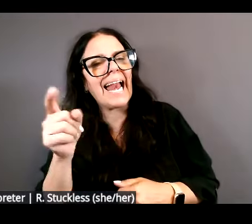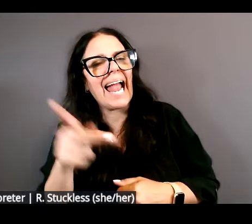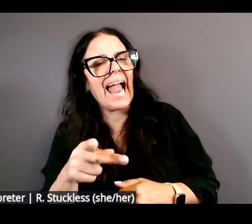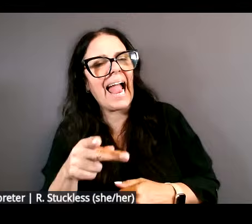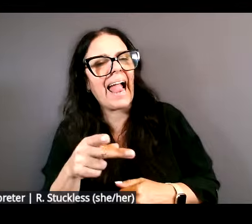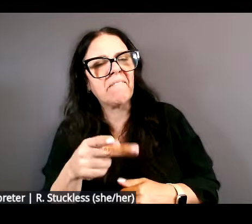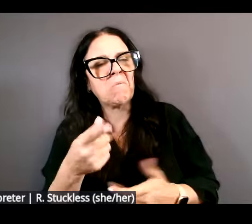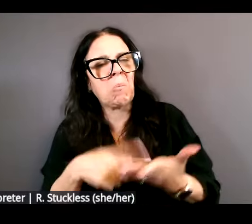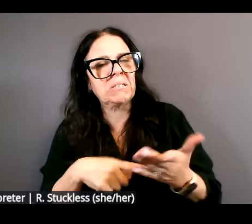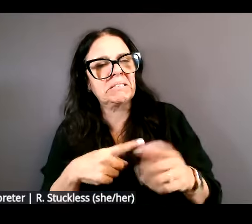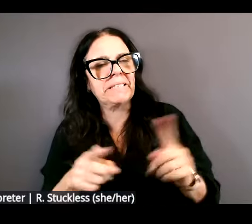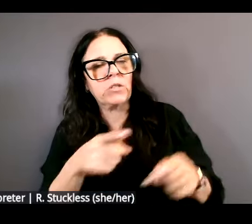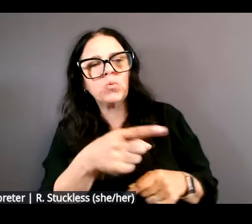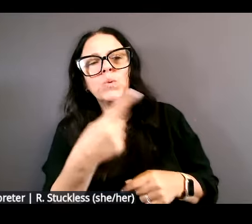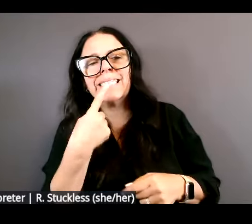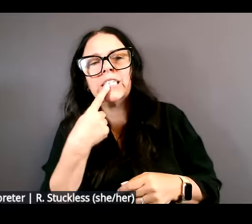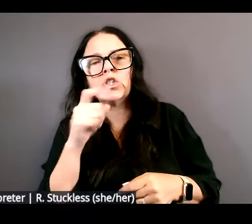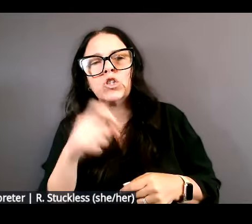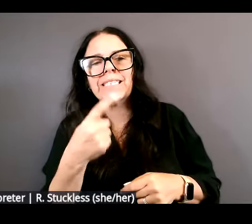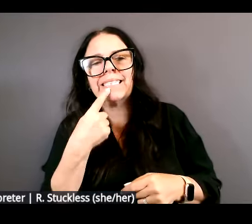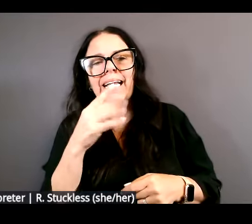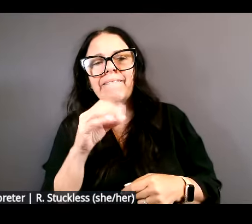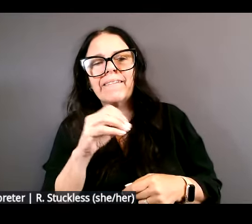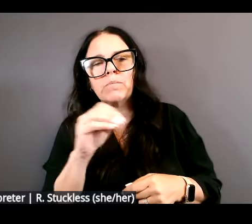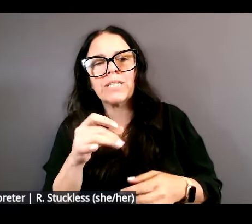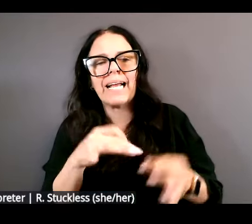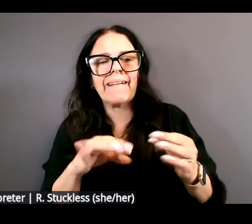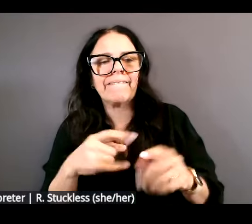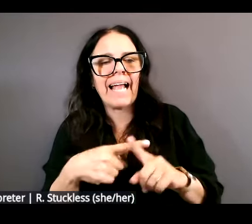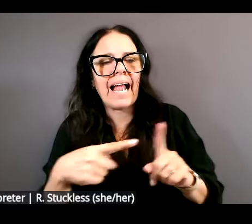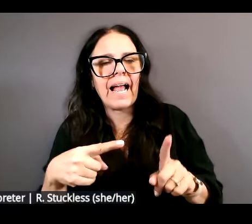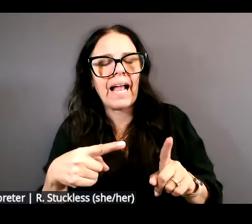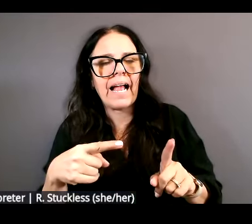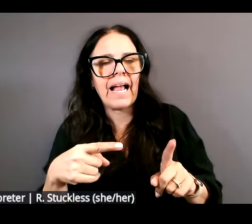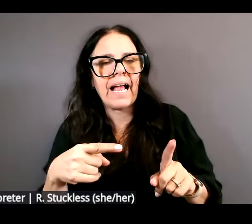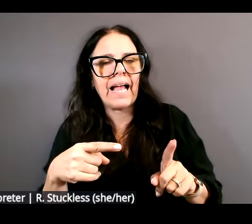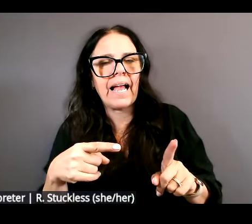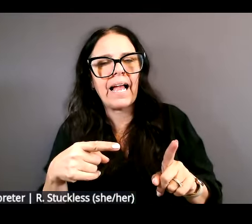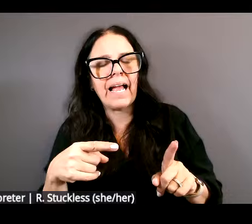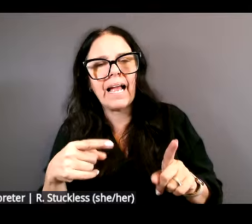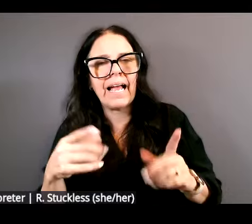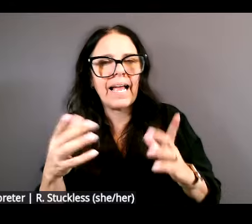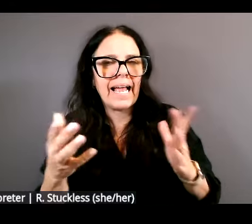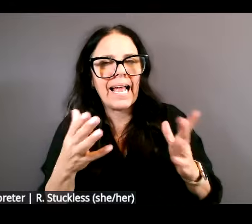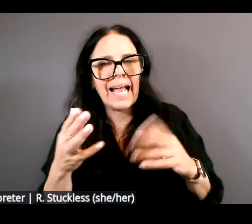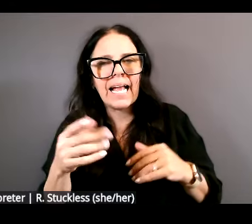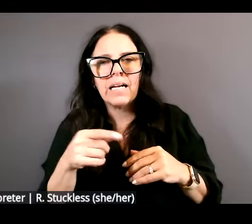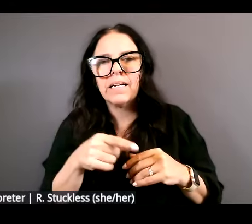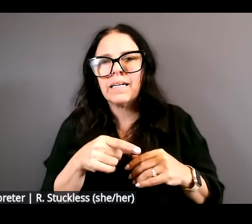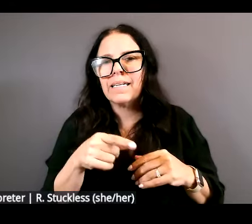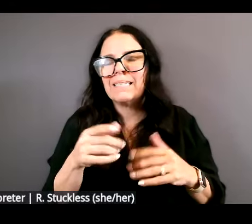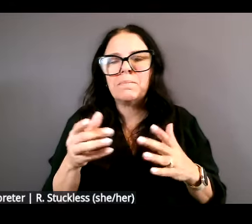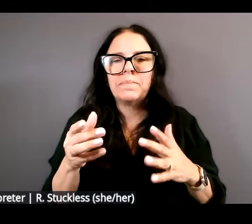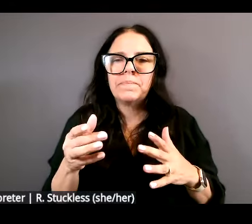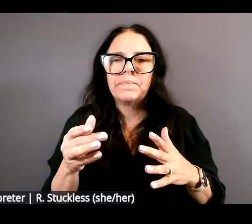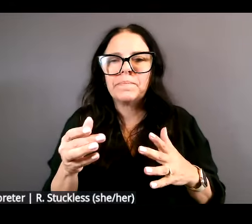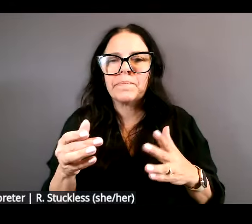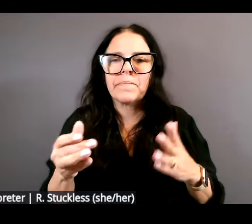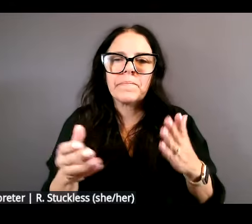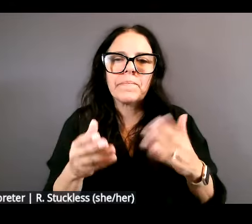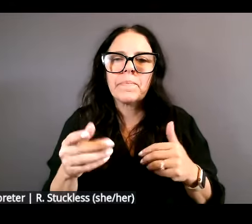that it say 50% instead of half. Well, I was just throwing out some sort of language where it needed to be,